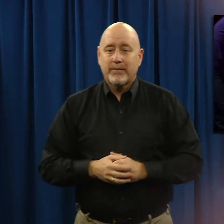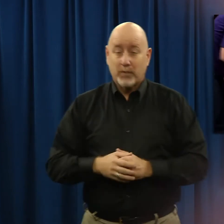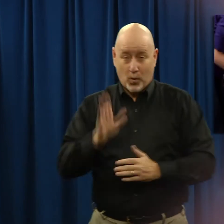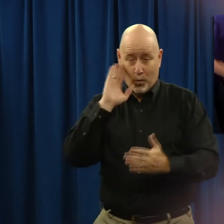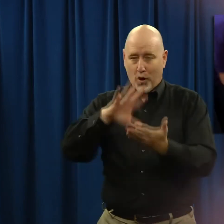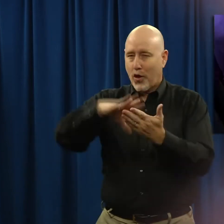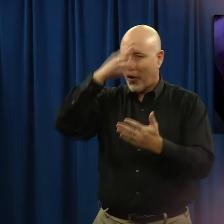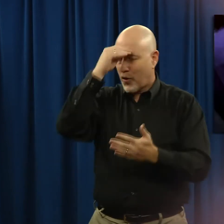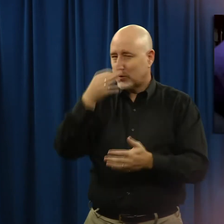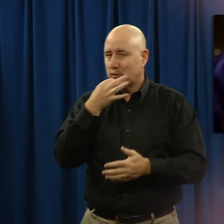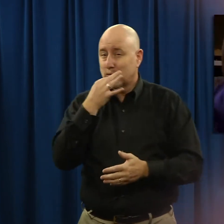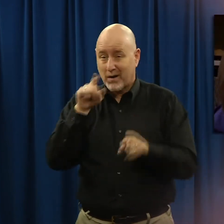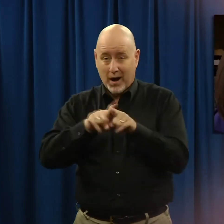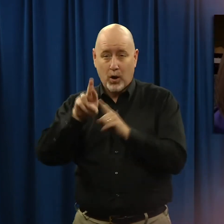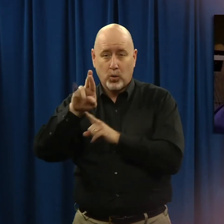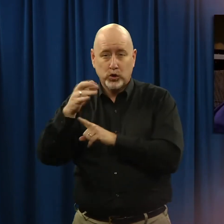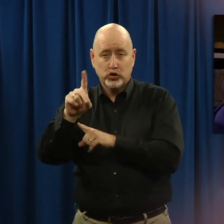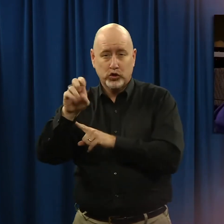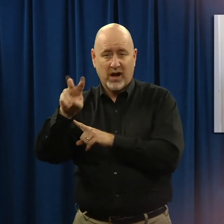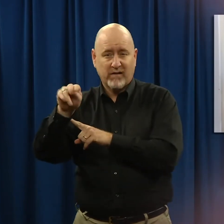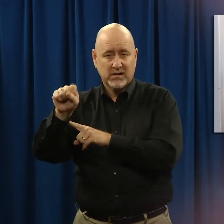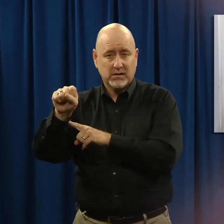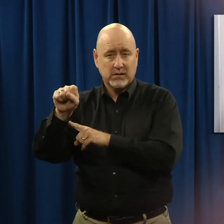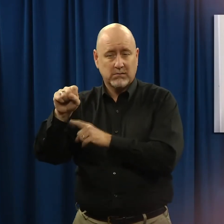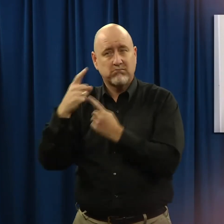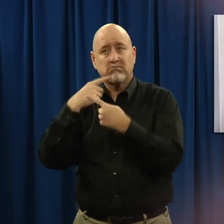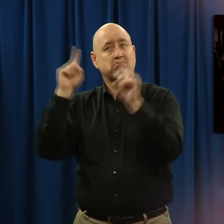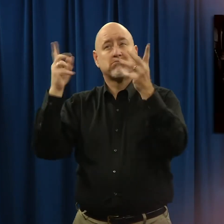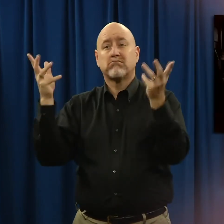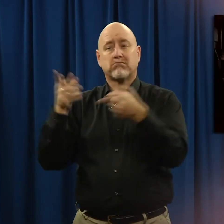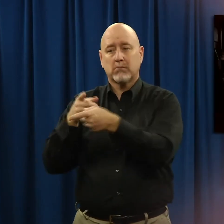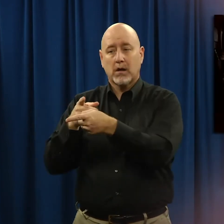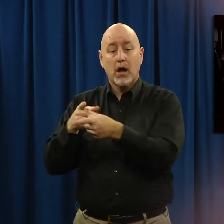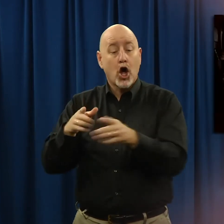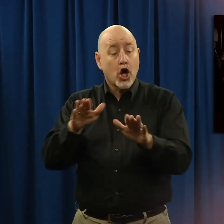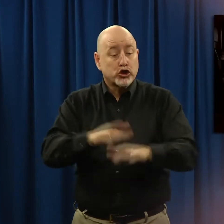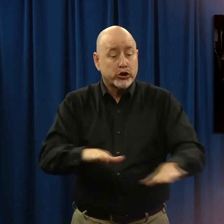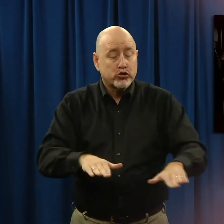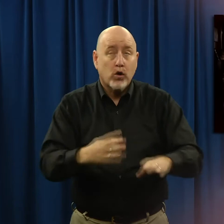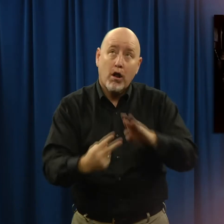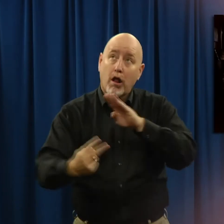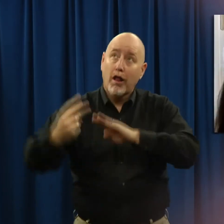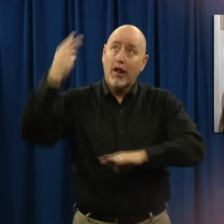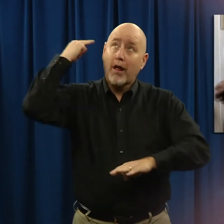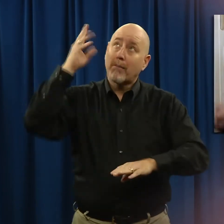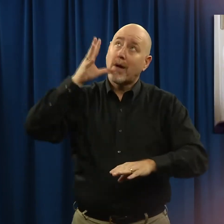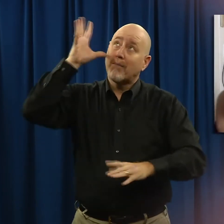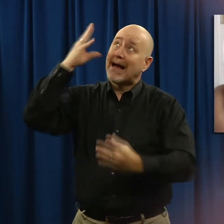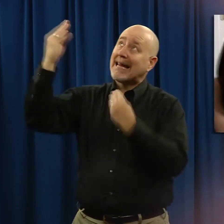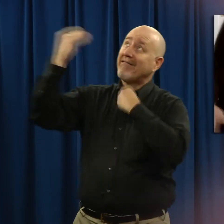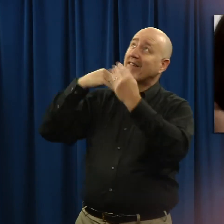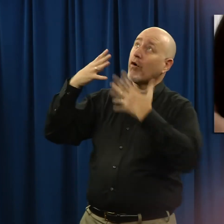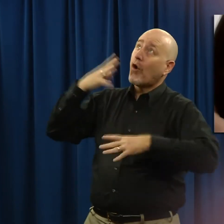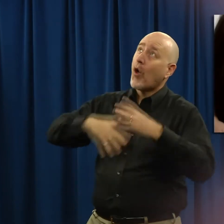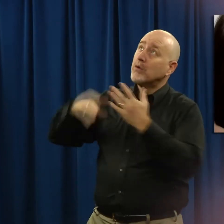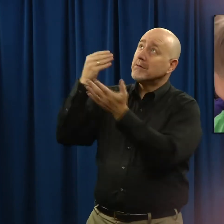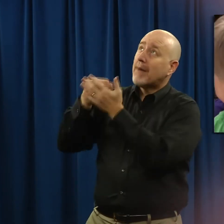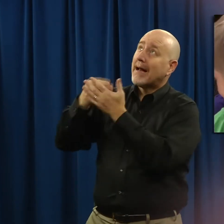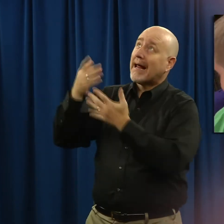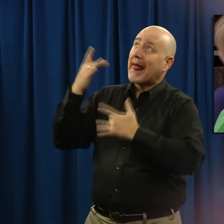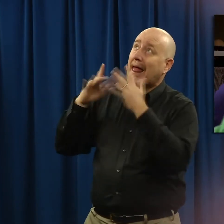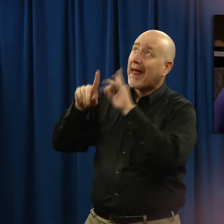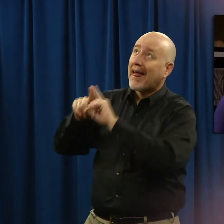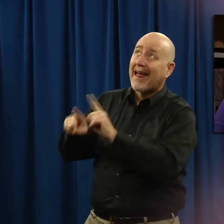quickly learn, as Richard Evans once said, children will not remember you for the material things you provided, but for the